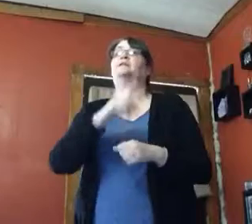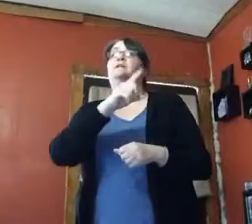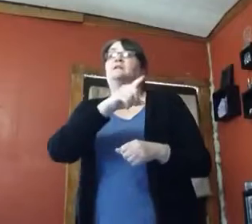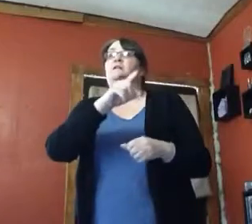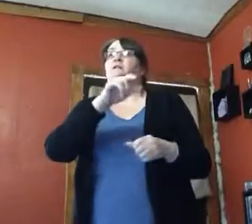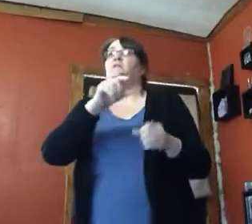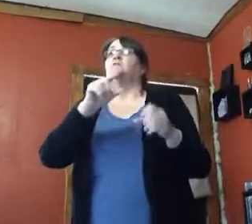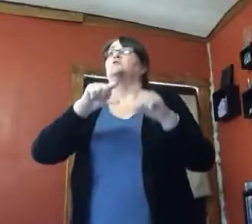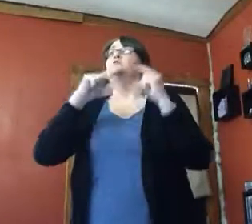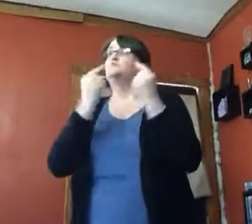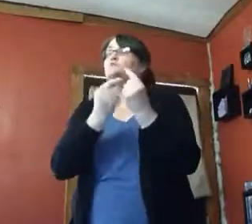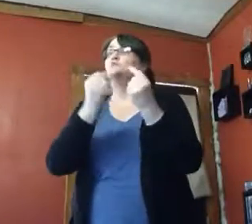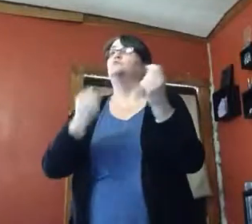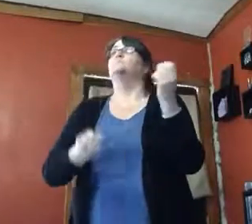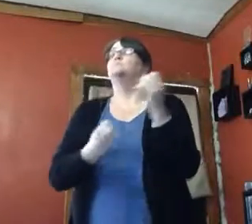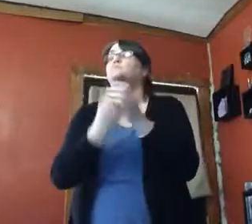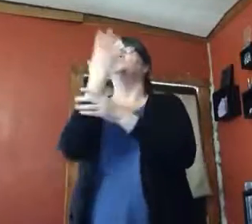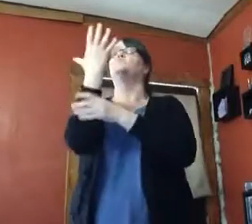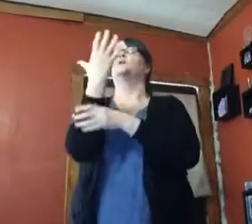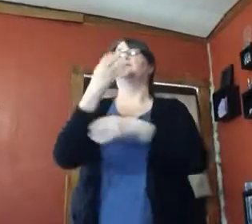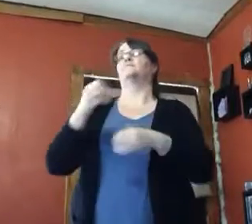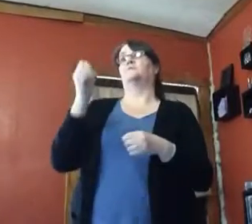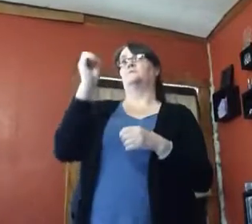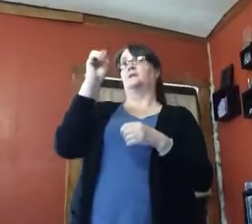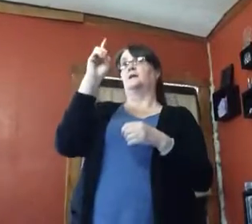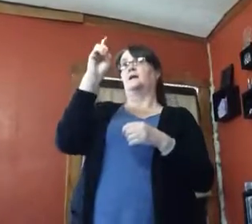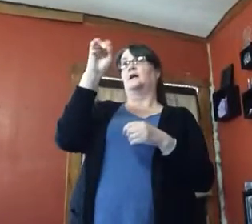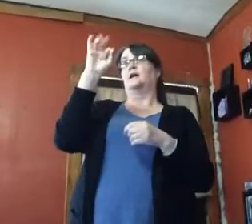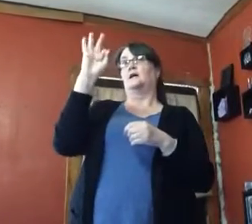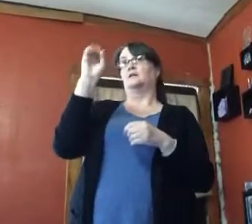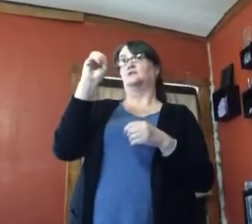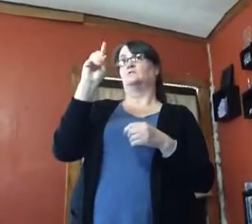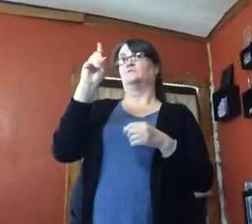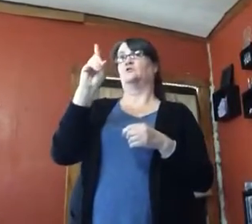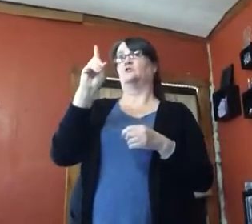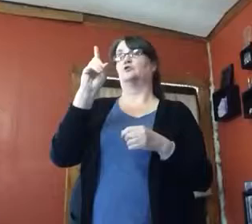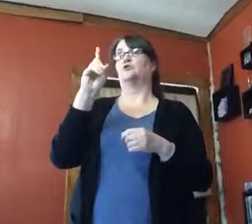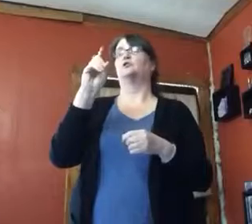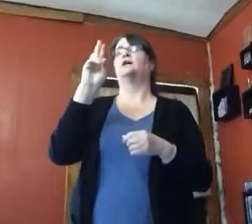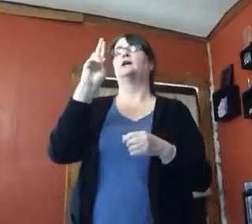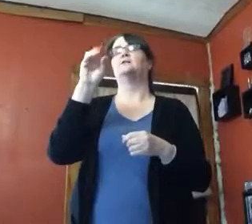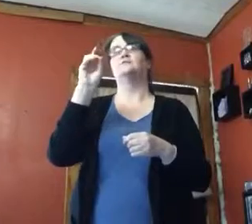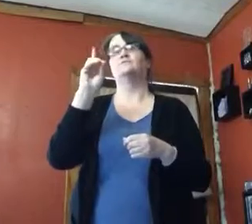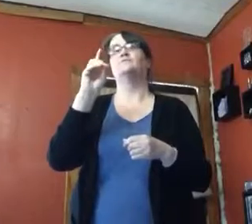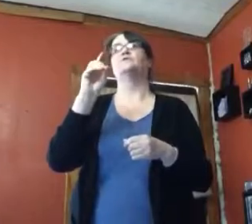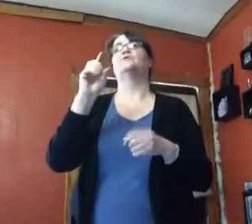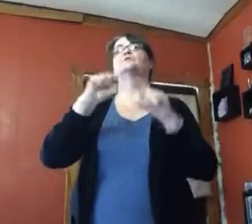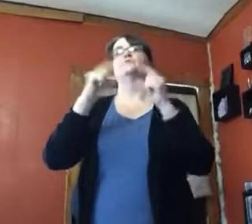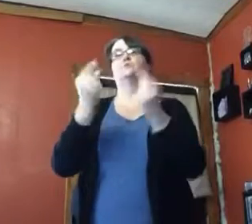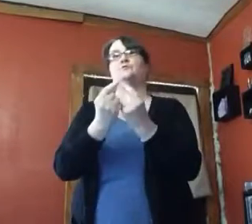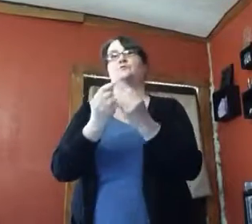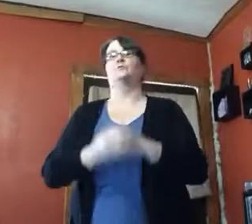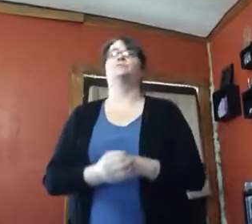Christianity. Some members founded the group to help in maintaining sobriety. Grouper